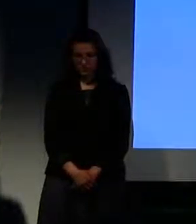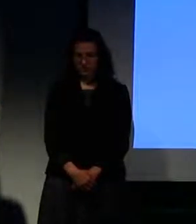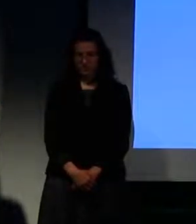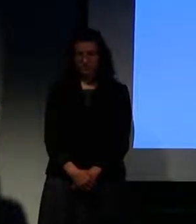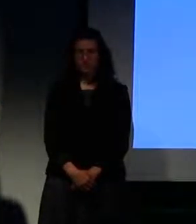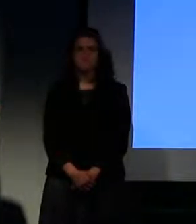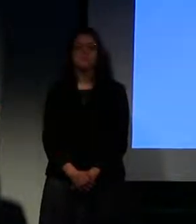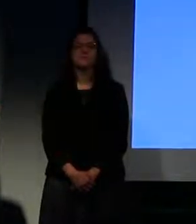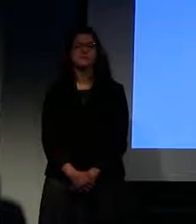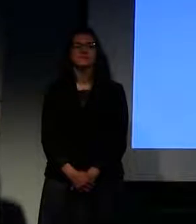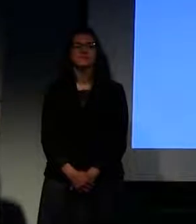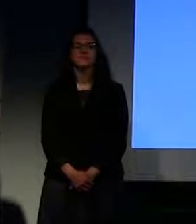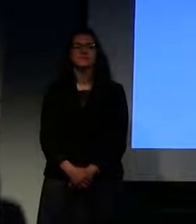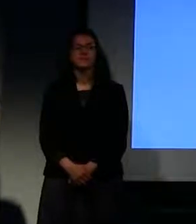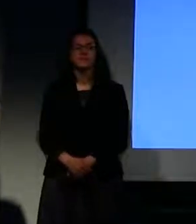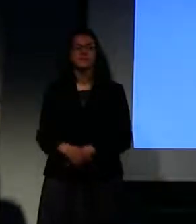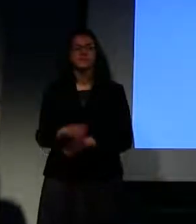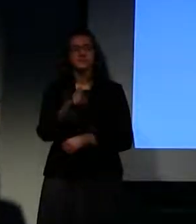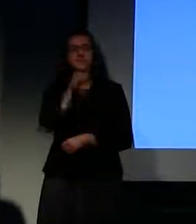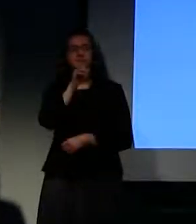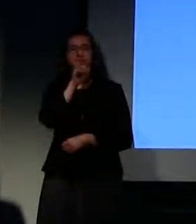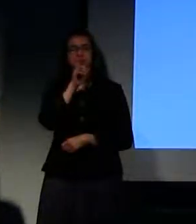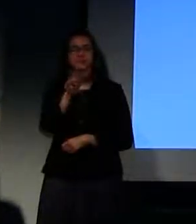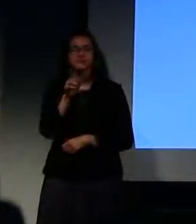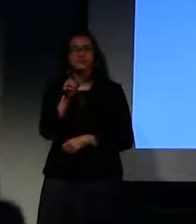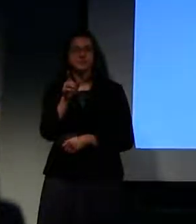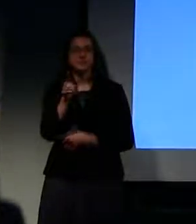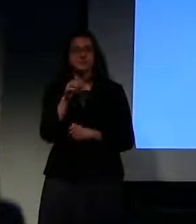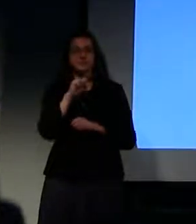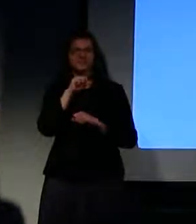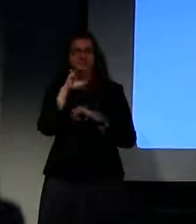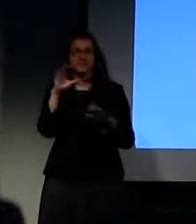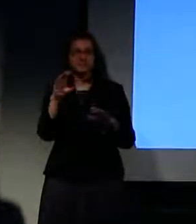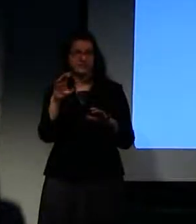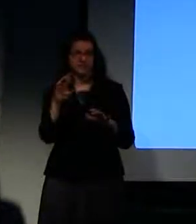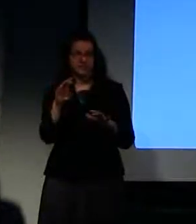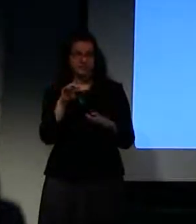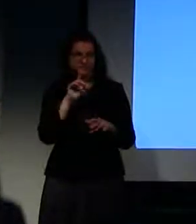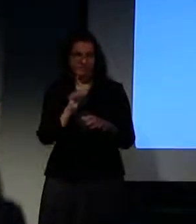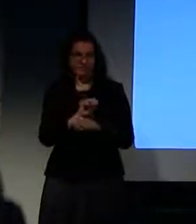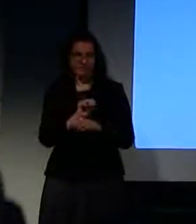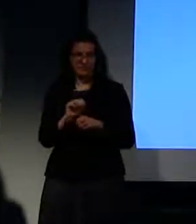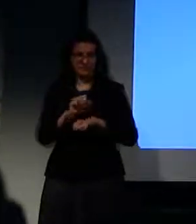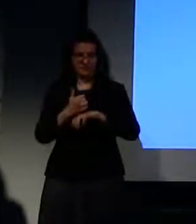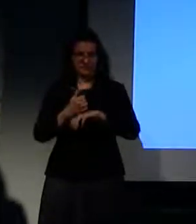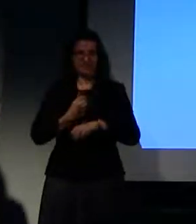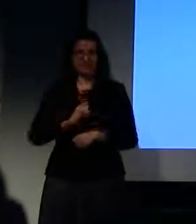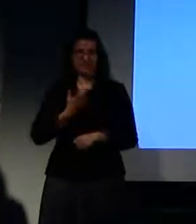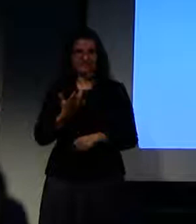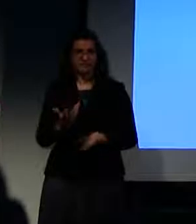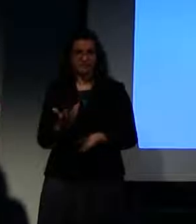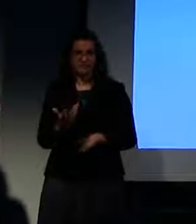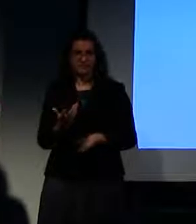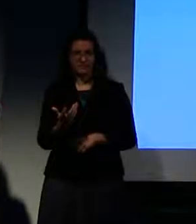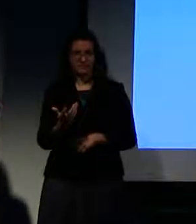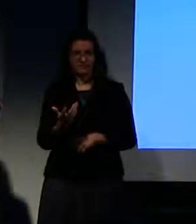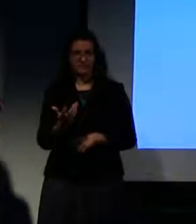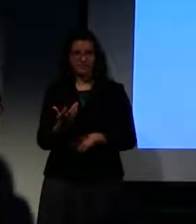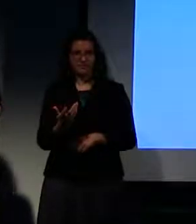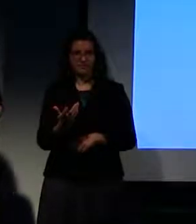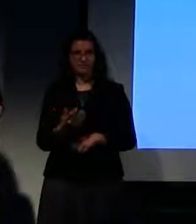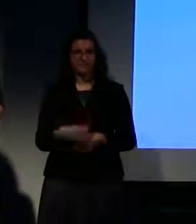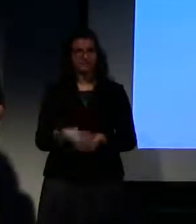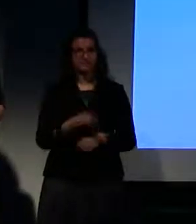no such, there, no such, thing as there, poetry. there, thing, poetry, as such, no, is,